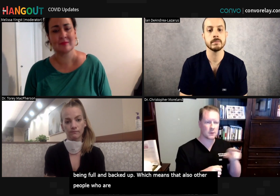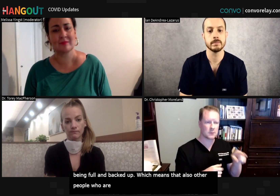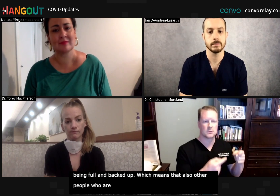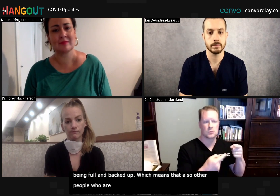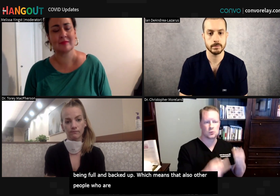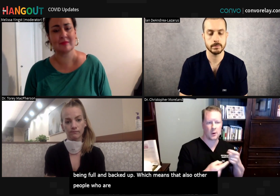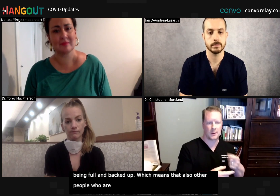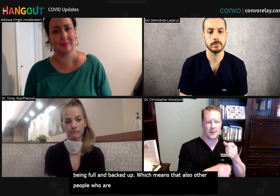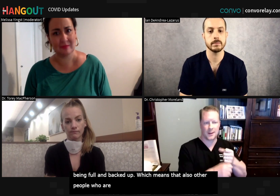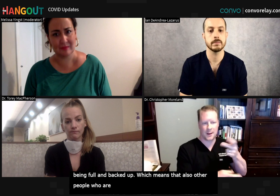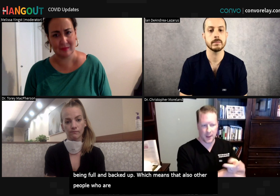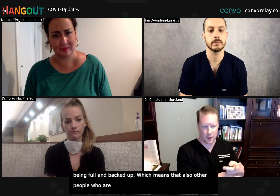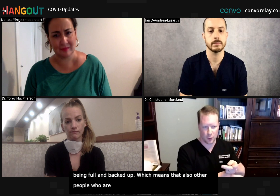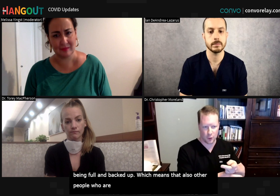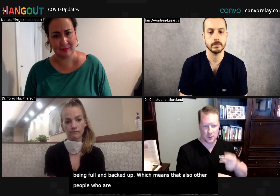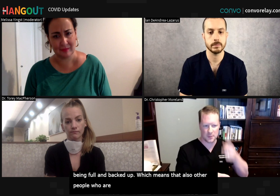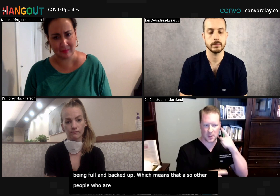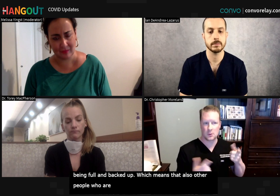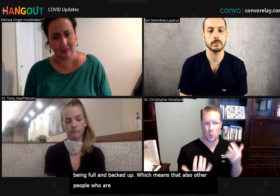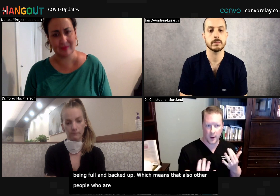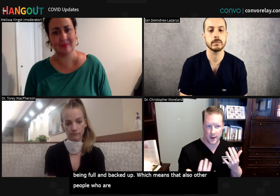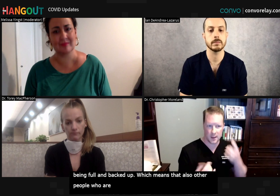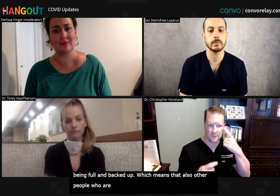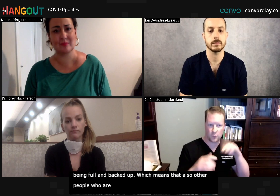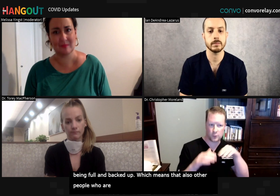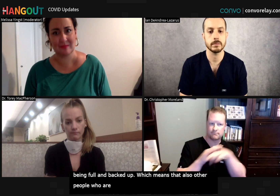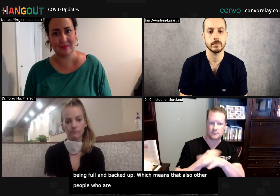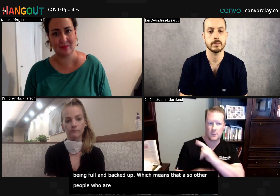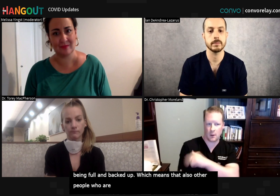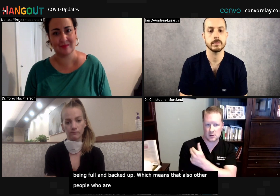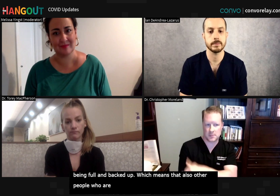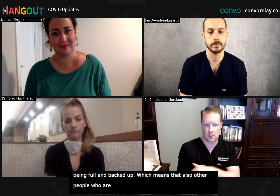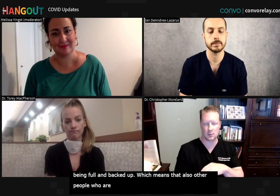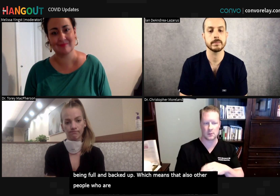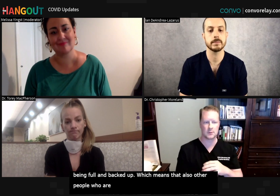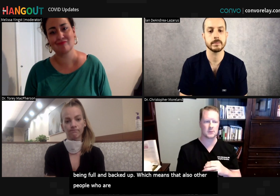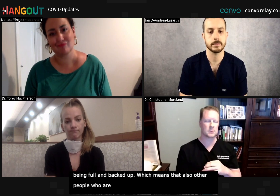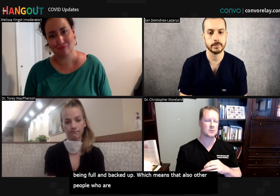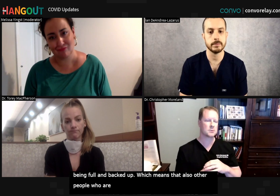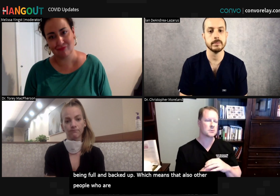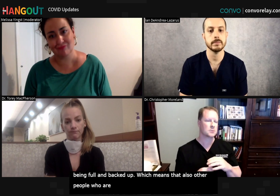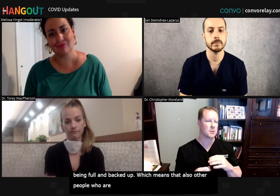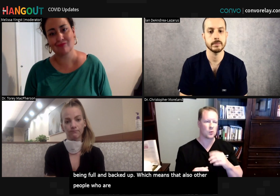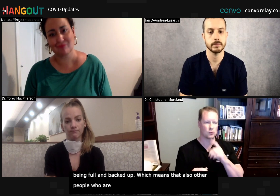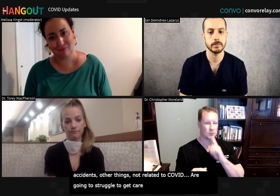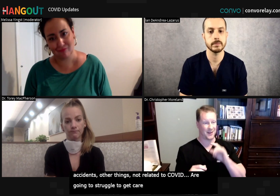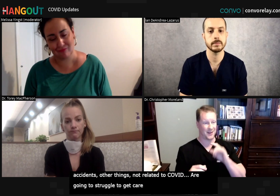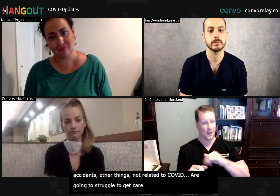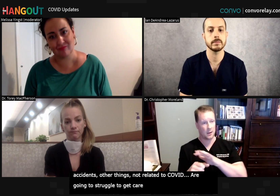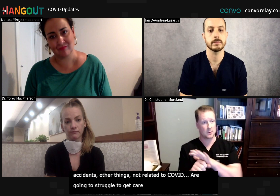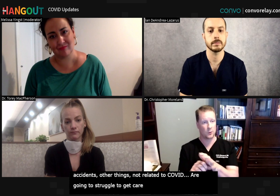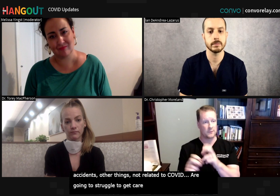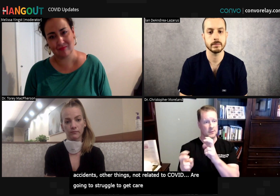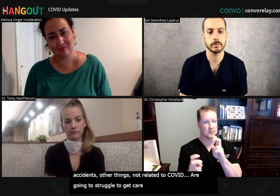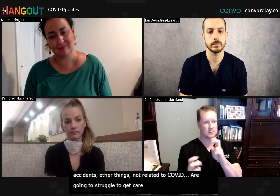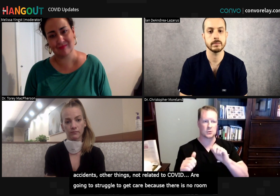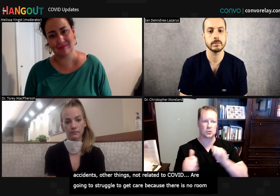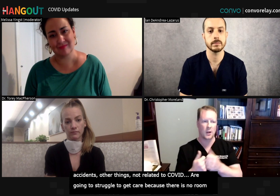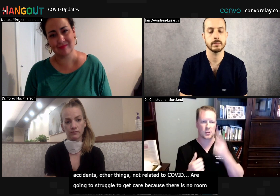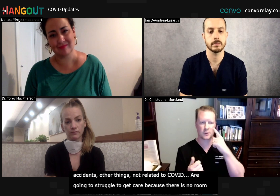and other things not related to COVID are going to struggle to get care because there's no room in the hospitals to care for them. And so the COVID